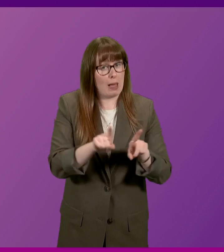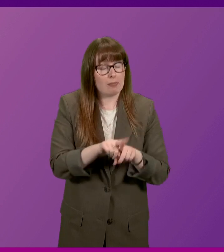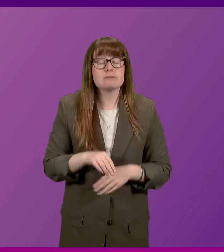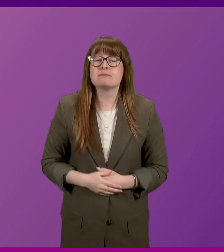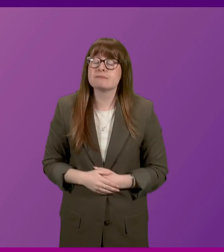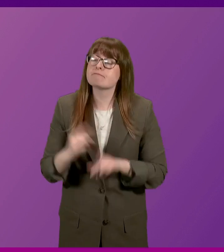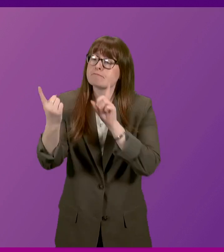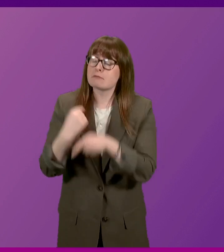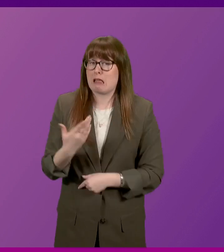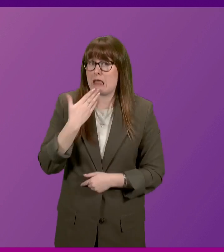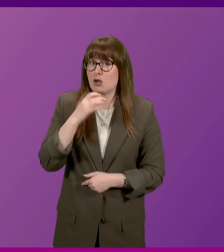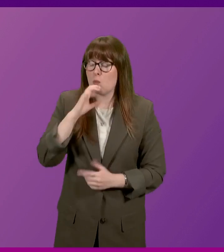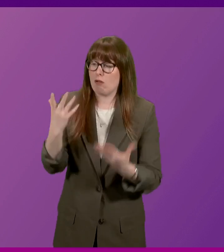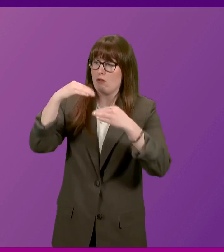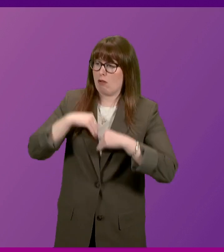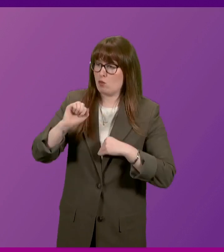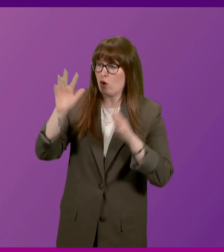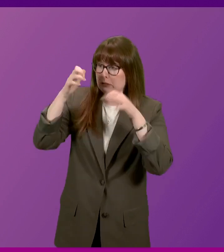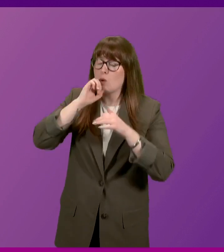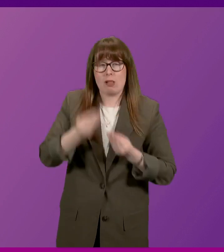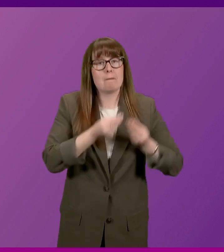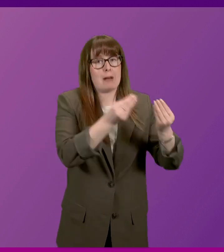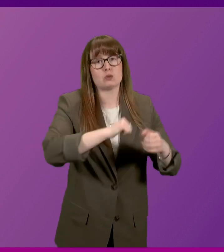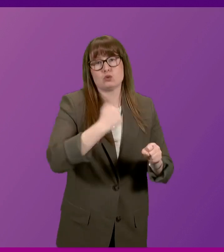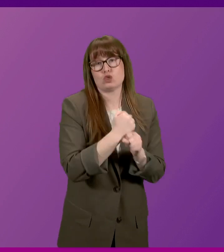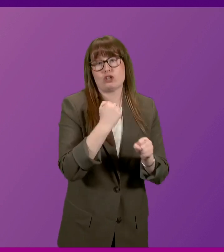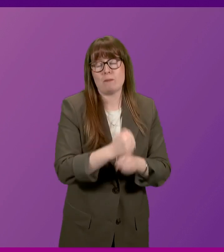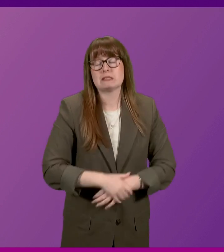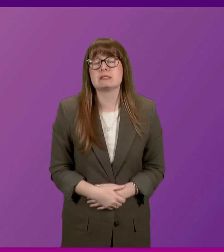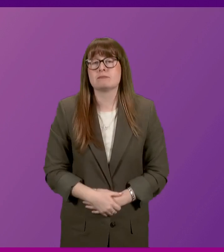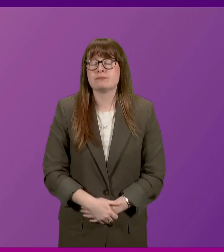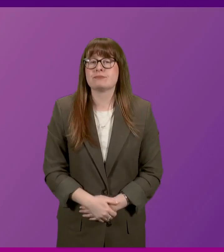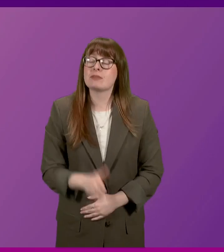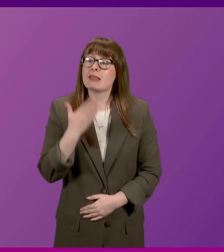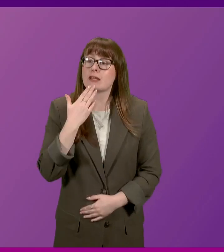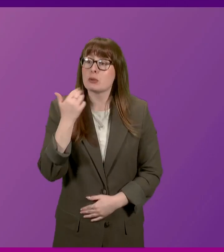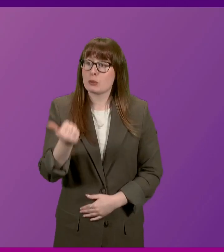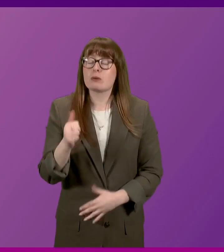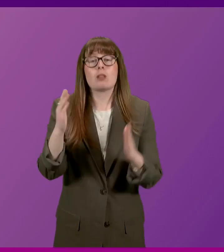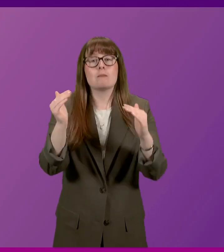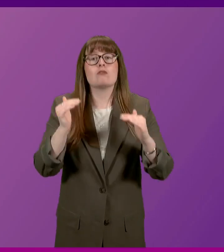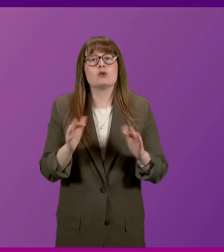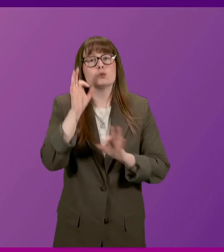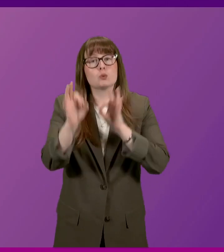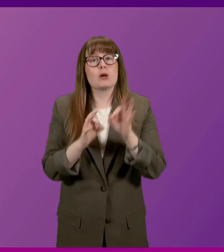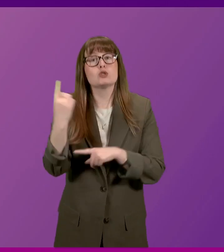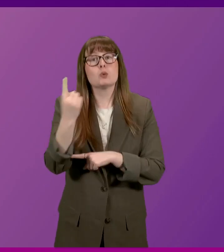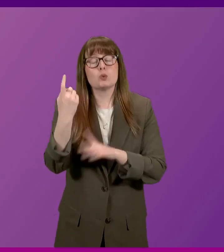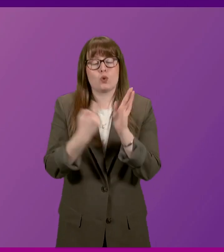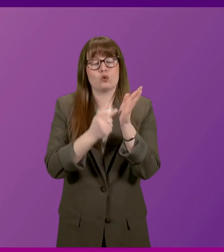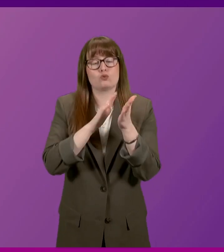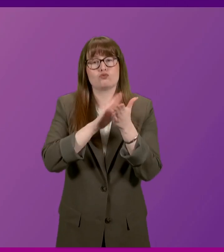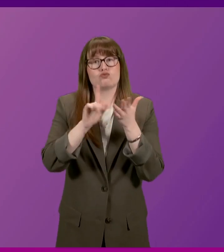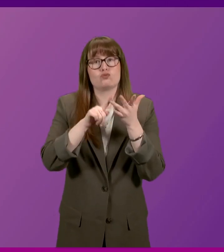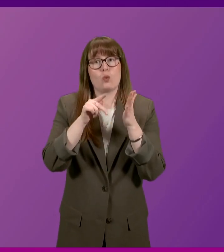We'll certainly take your concerns back to the Scottish Government. Thank you. Thank you very much. We'll now move on to questions from Rhoda Grant, who's